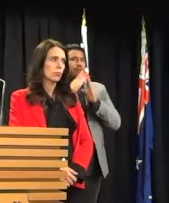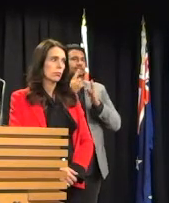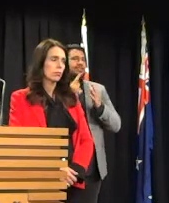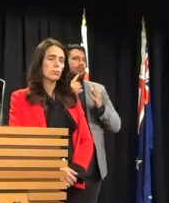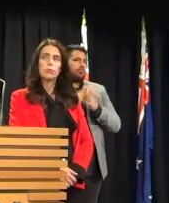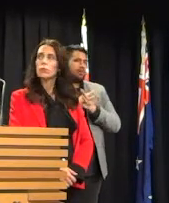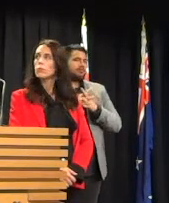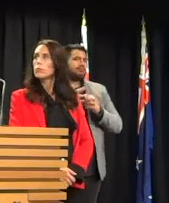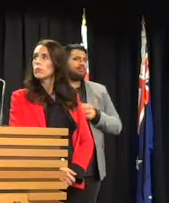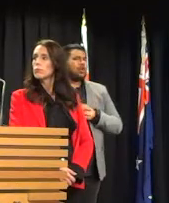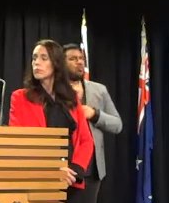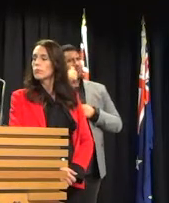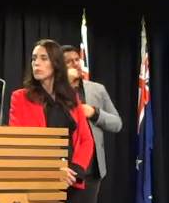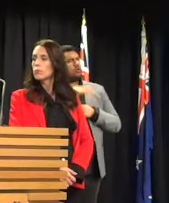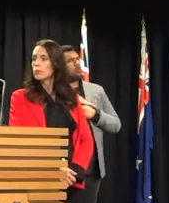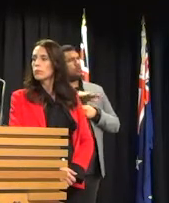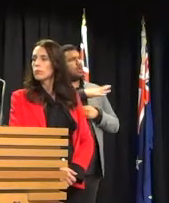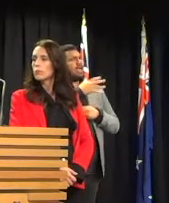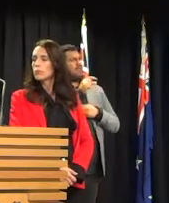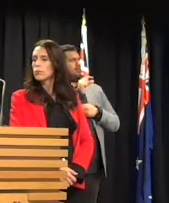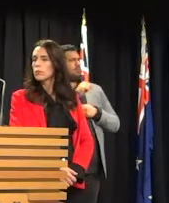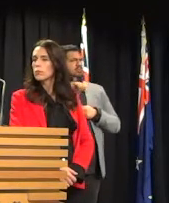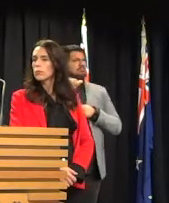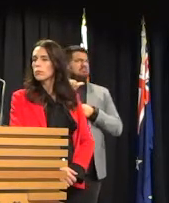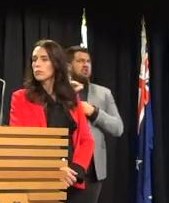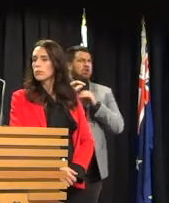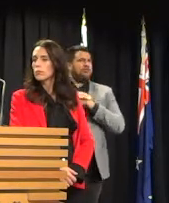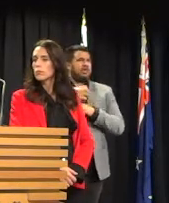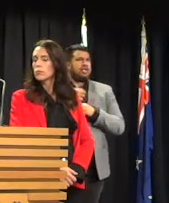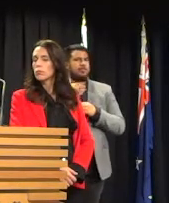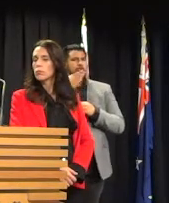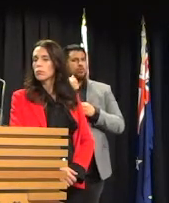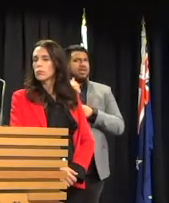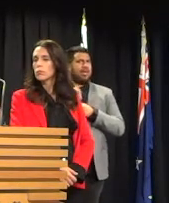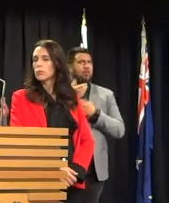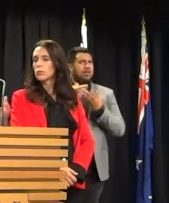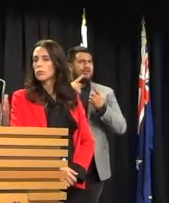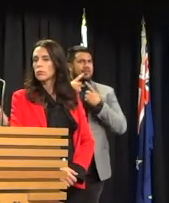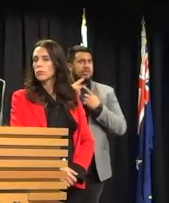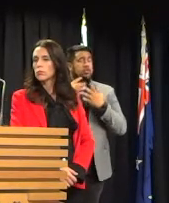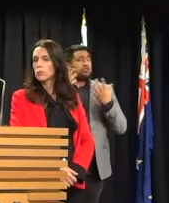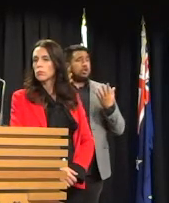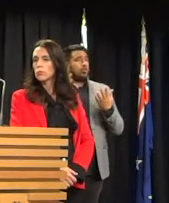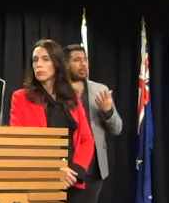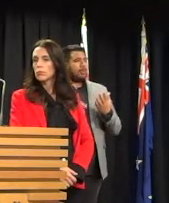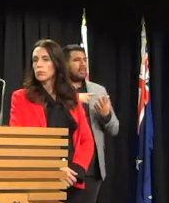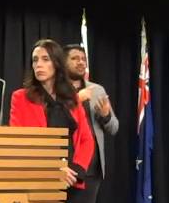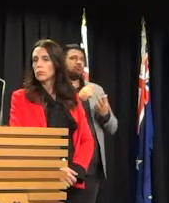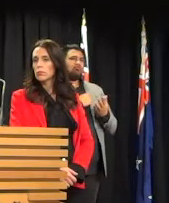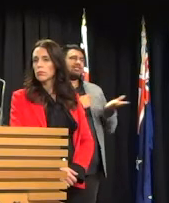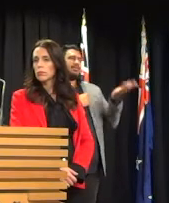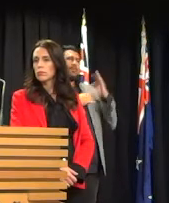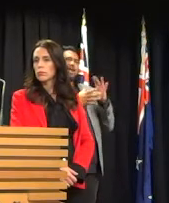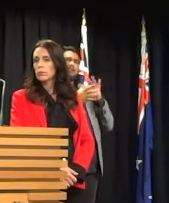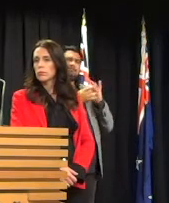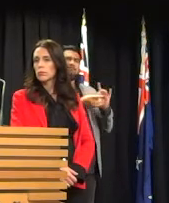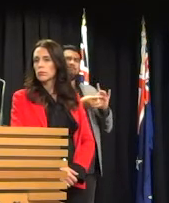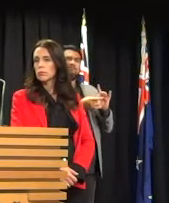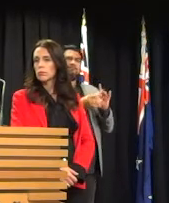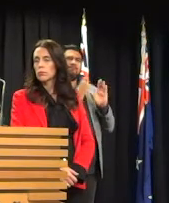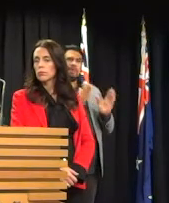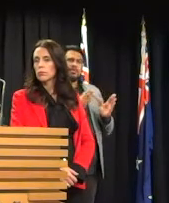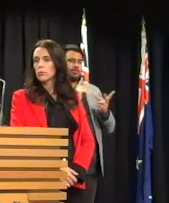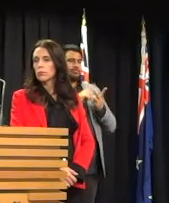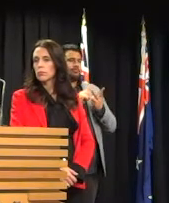general distrust with respect to how the government uses information, and it's important that we regain that trust, that we have a